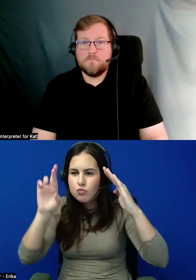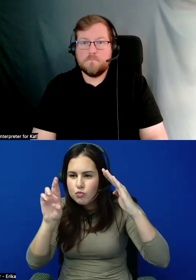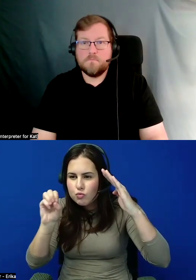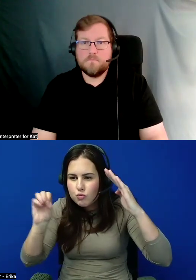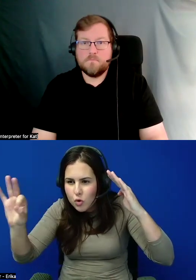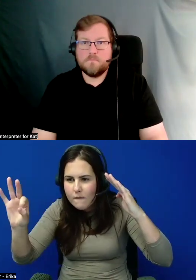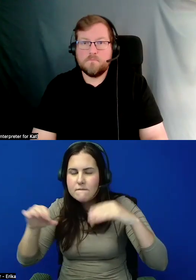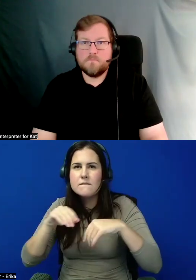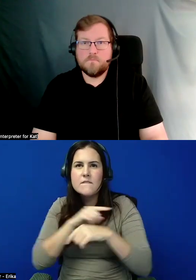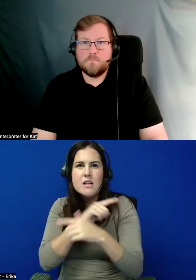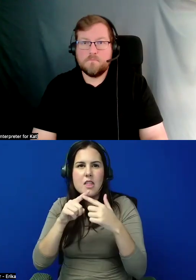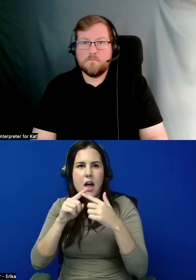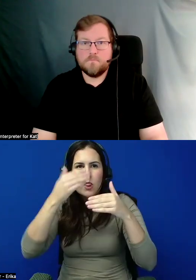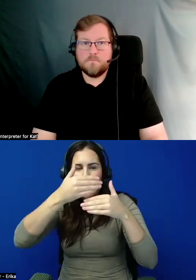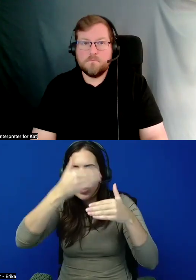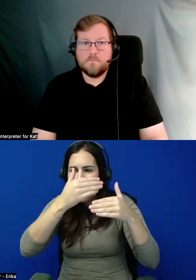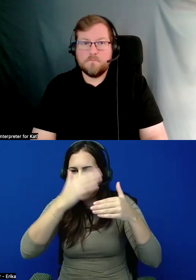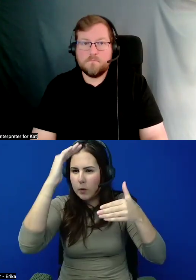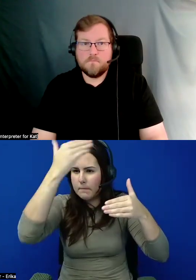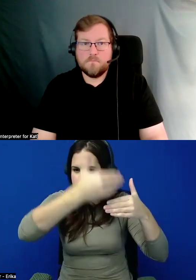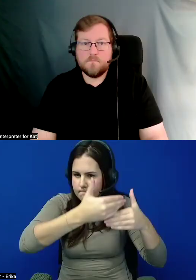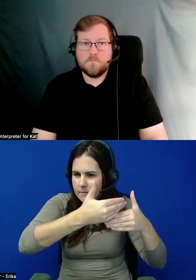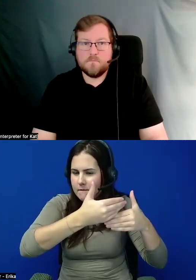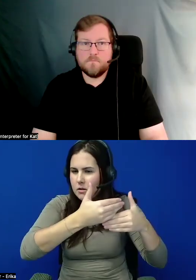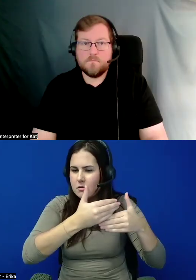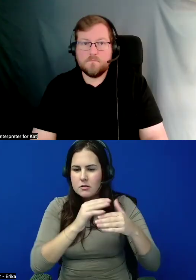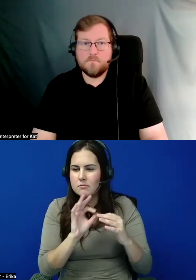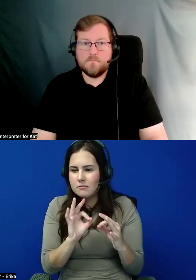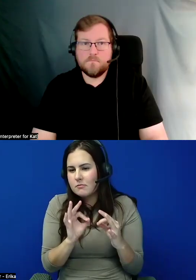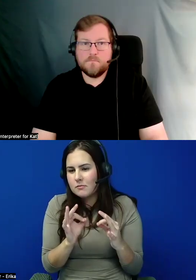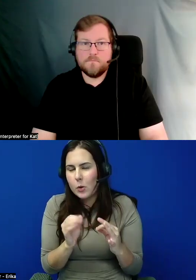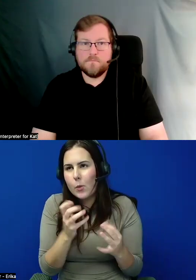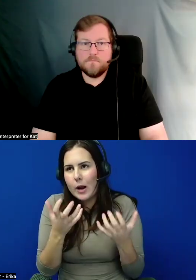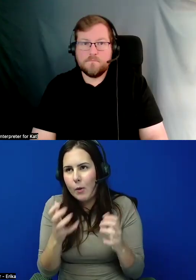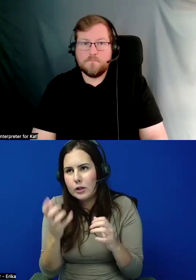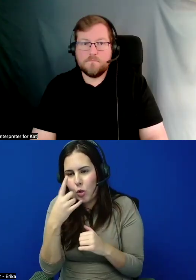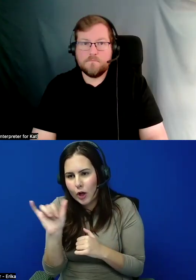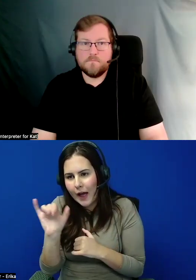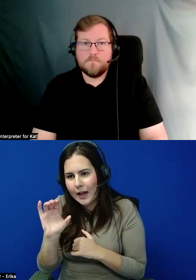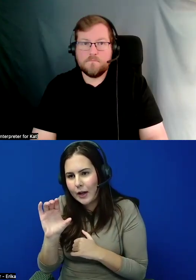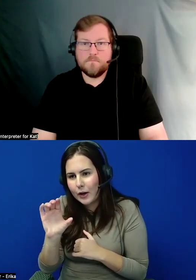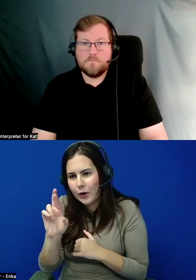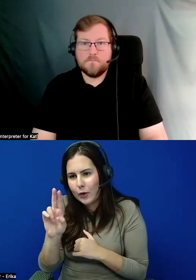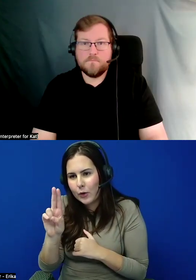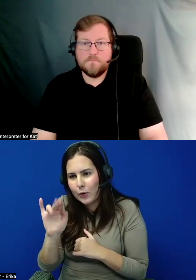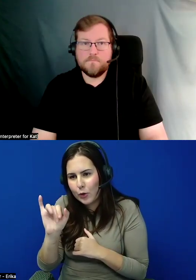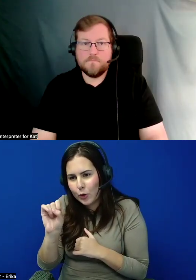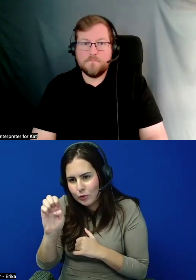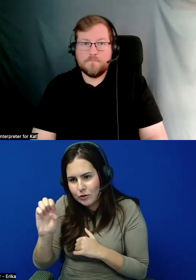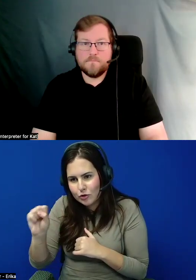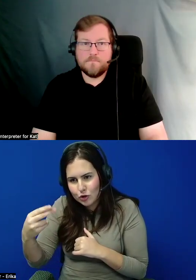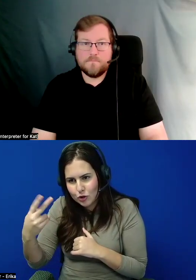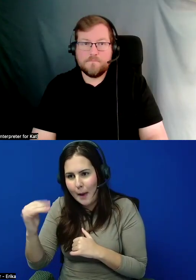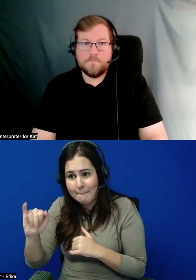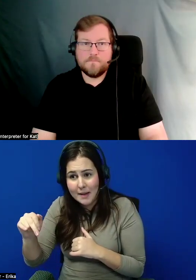guest cabins so that it didn't look like a cruise ship. Um, and then we sailed it around until it broke